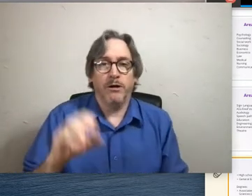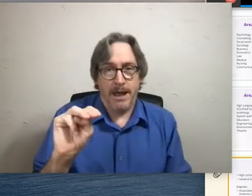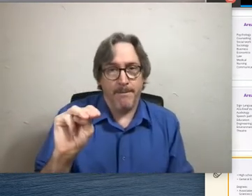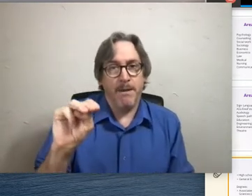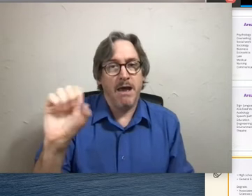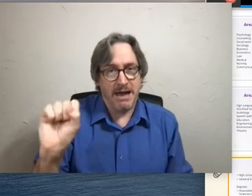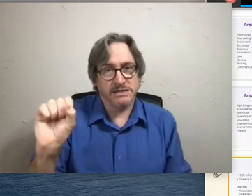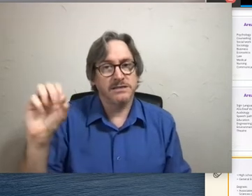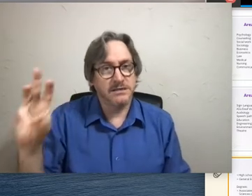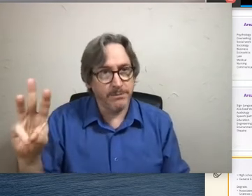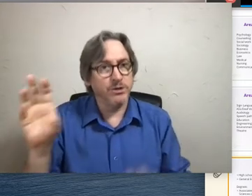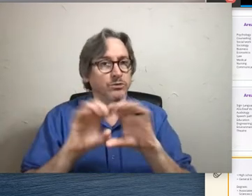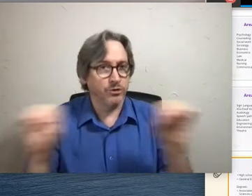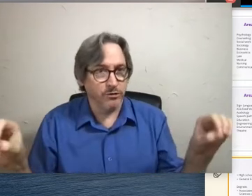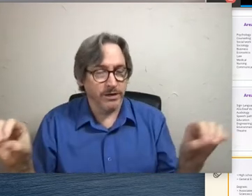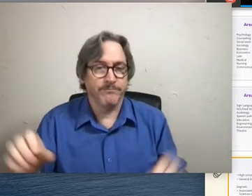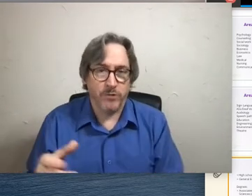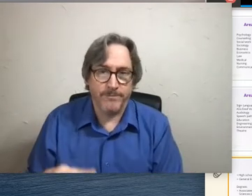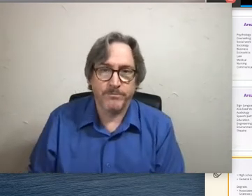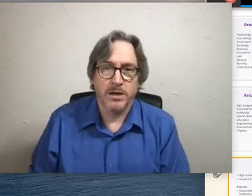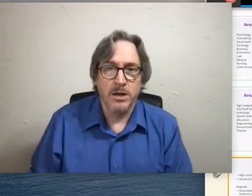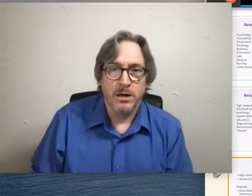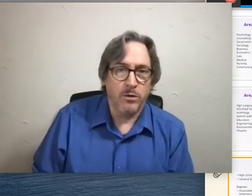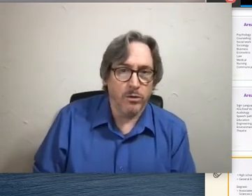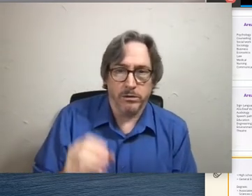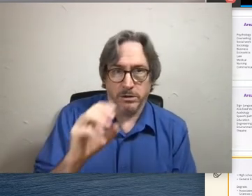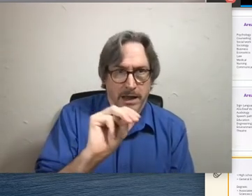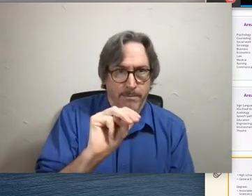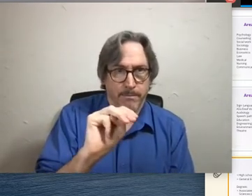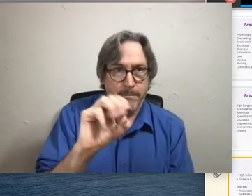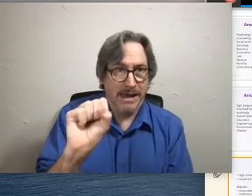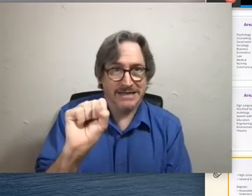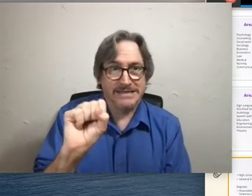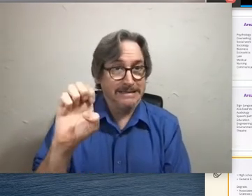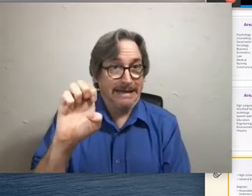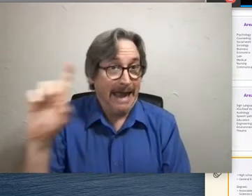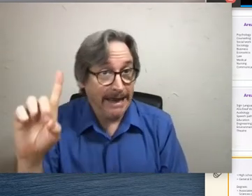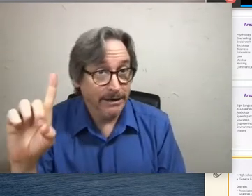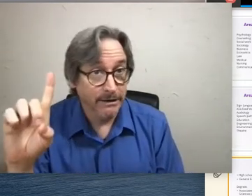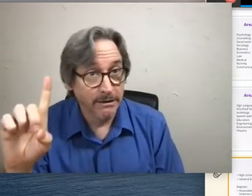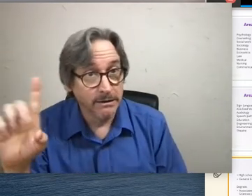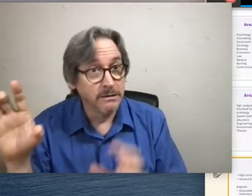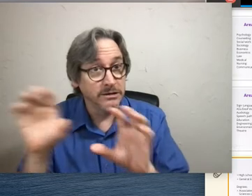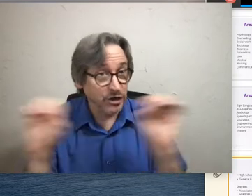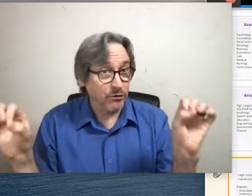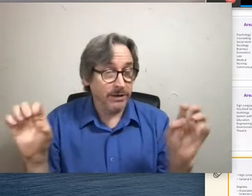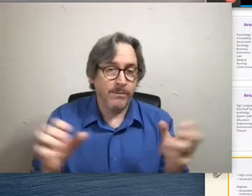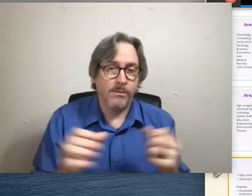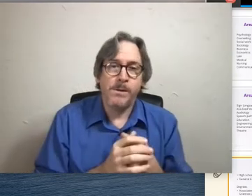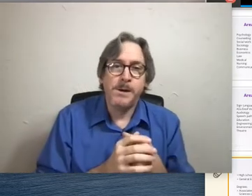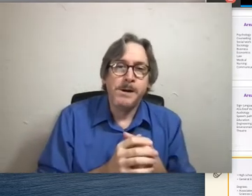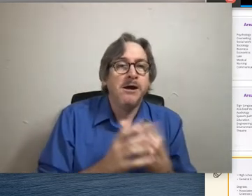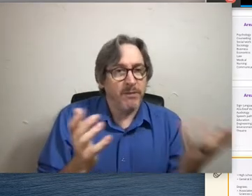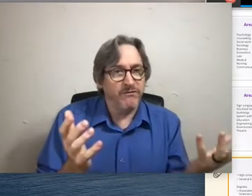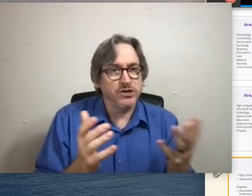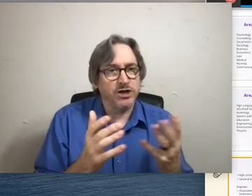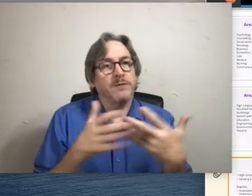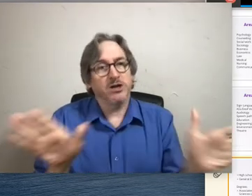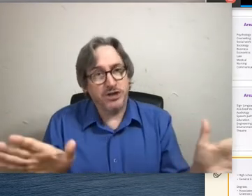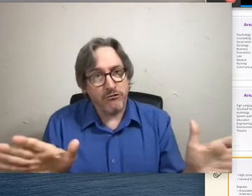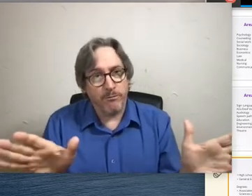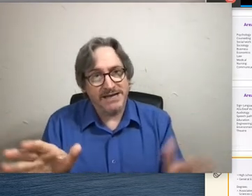or MSW degree, right? Or MS Ed degree. But if you're